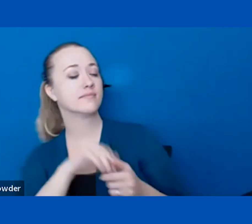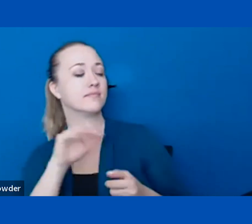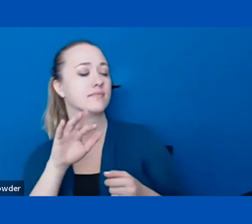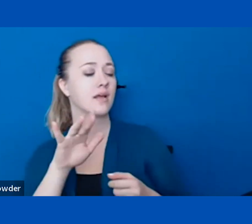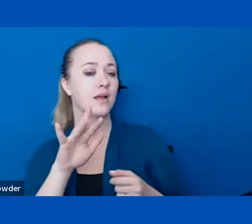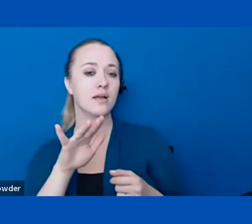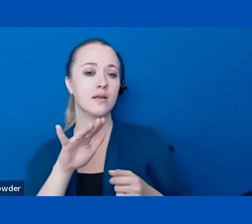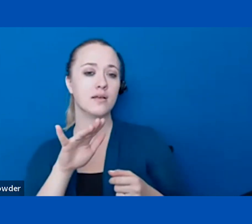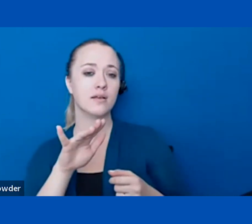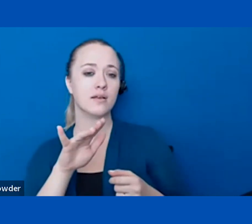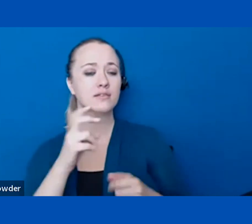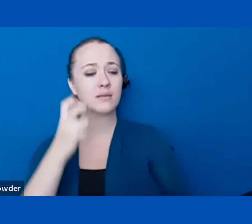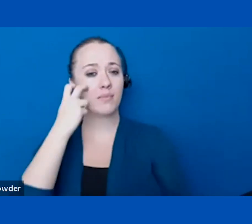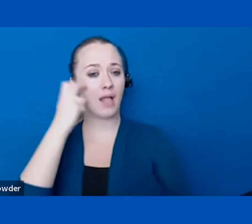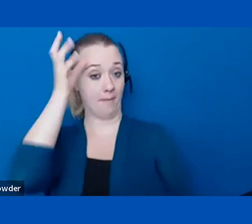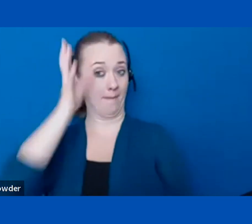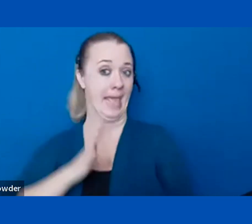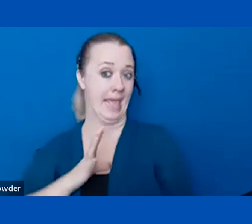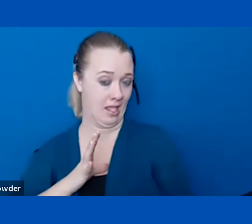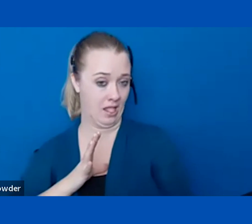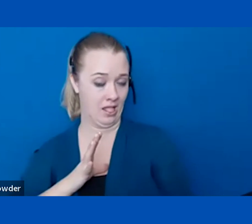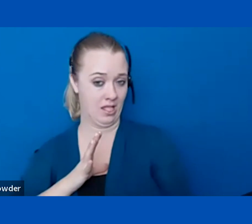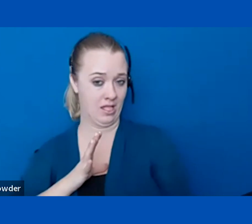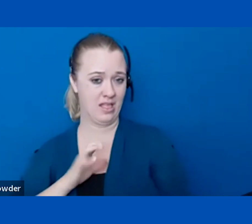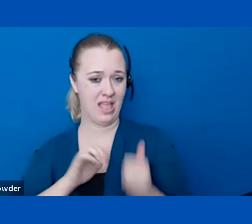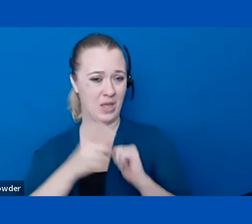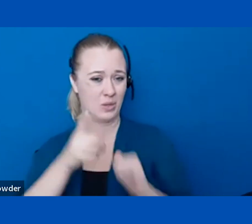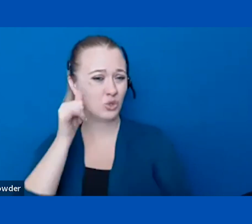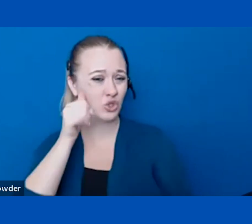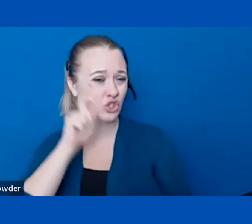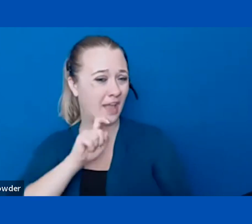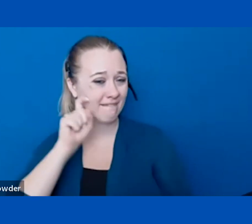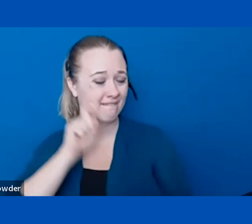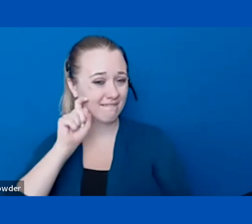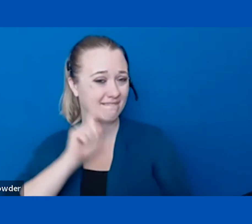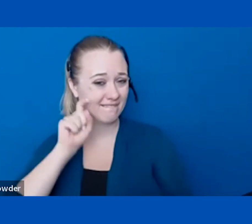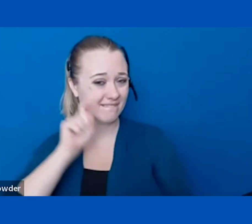As being a blind male, how would you like shave?